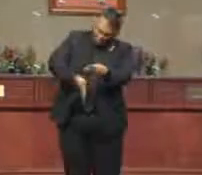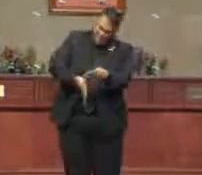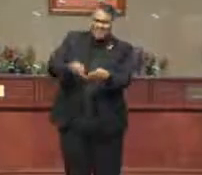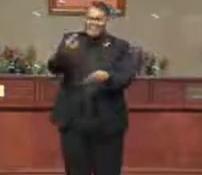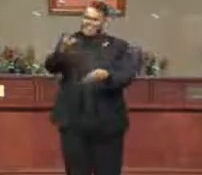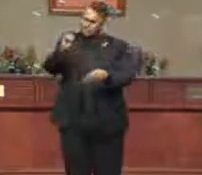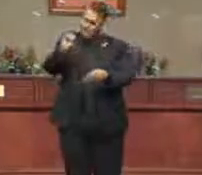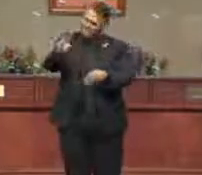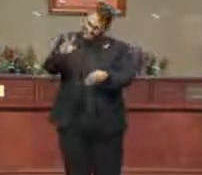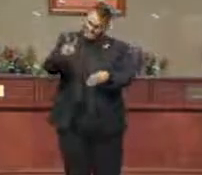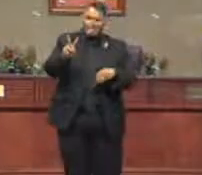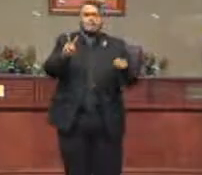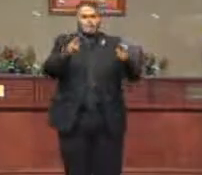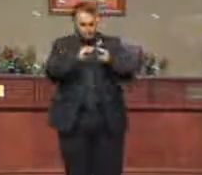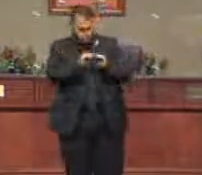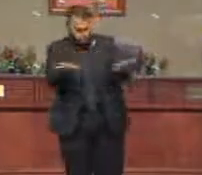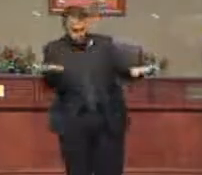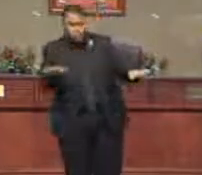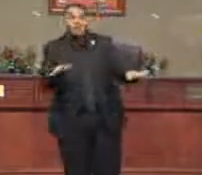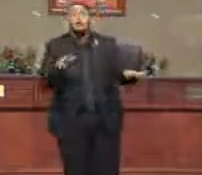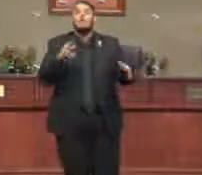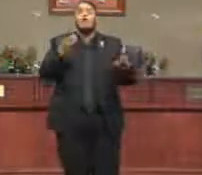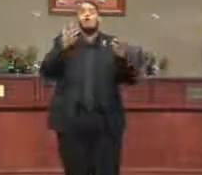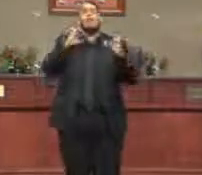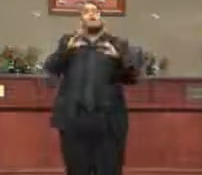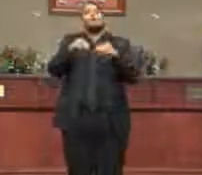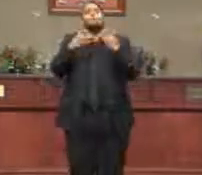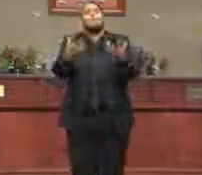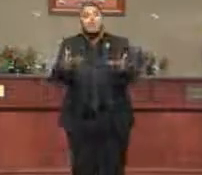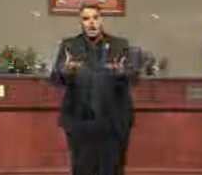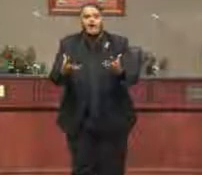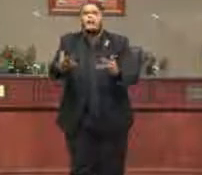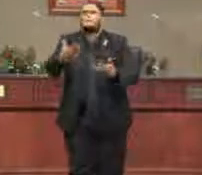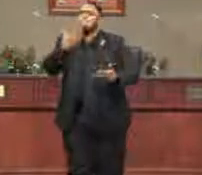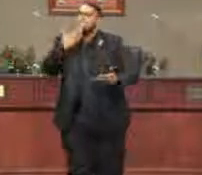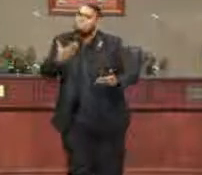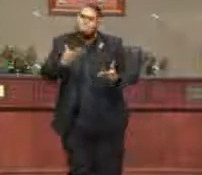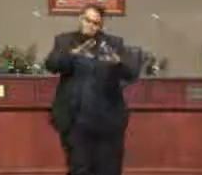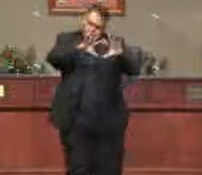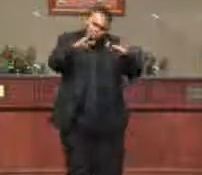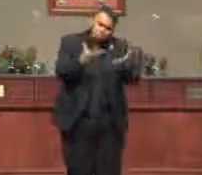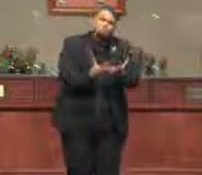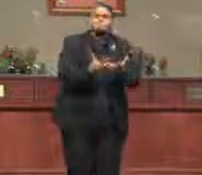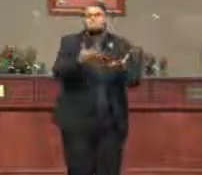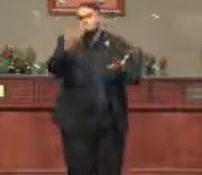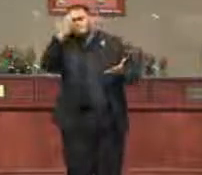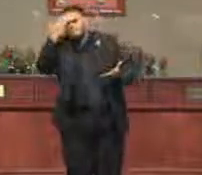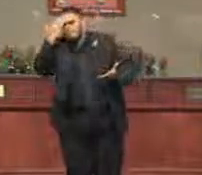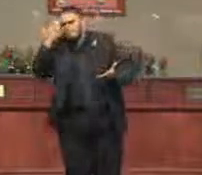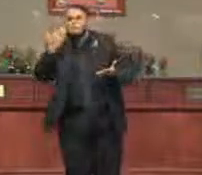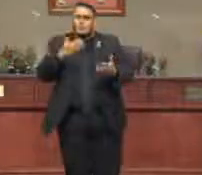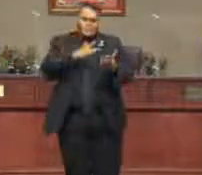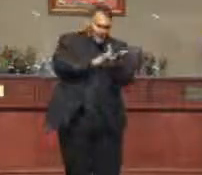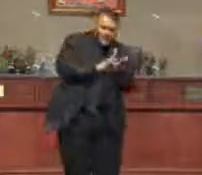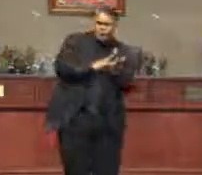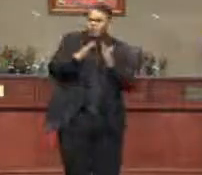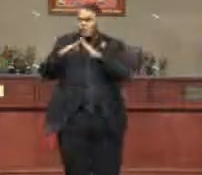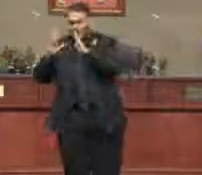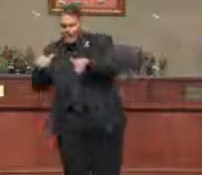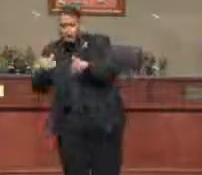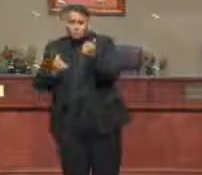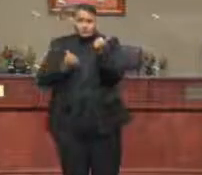by providing equitable, comprehensive medical, housing, and support services. It is important